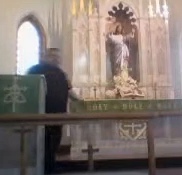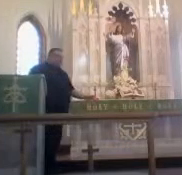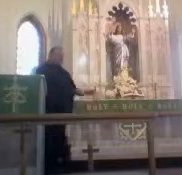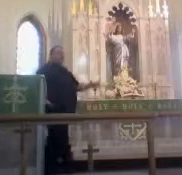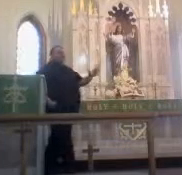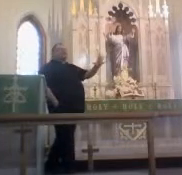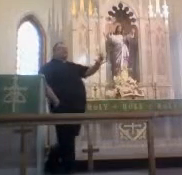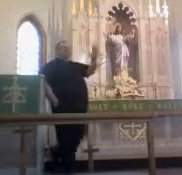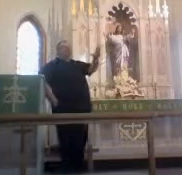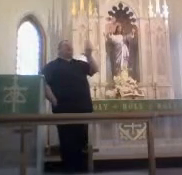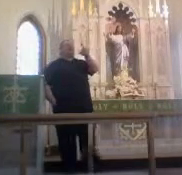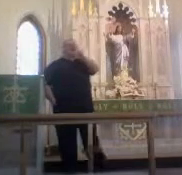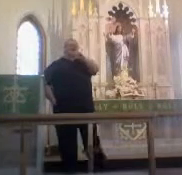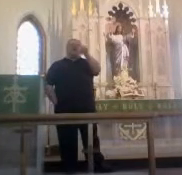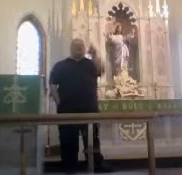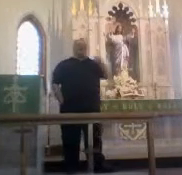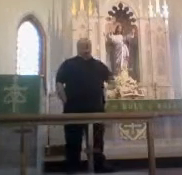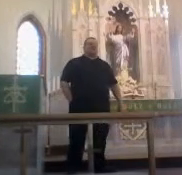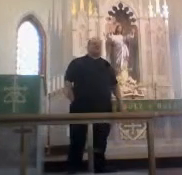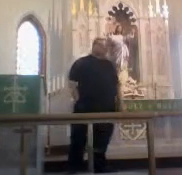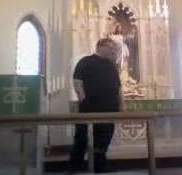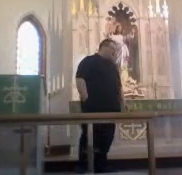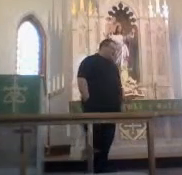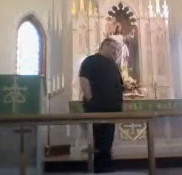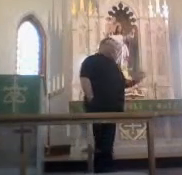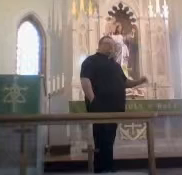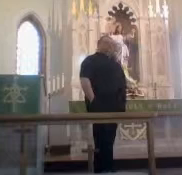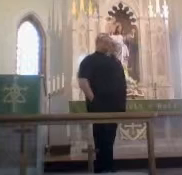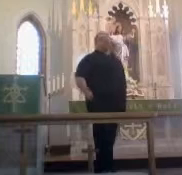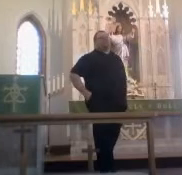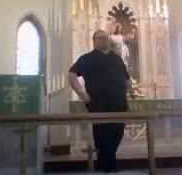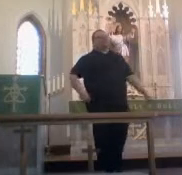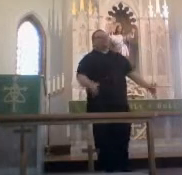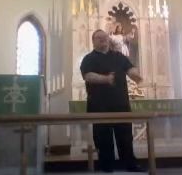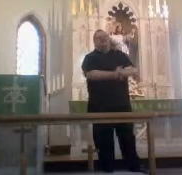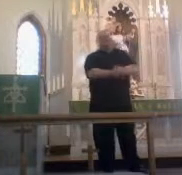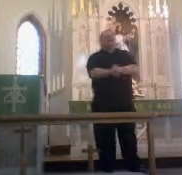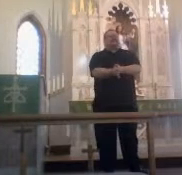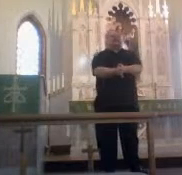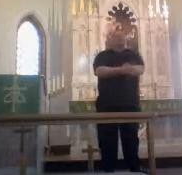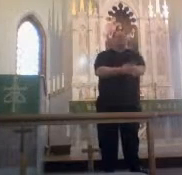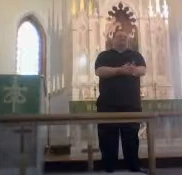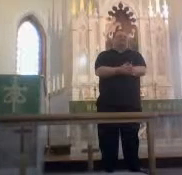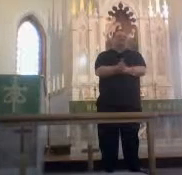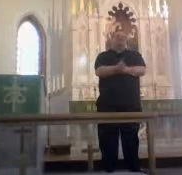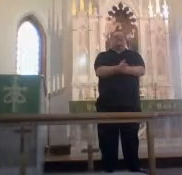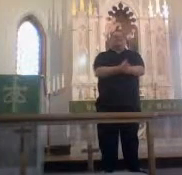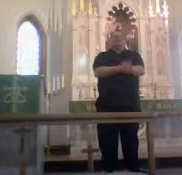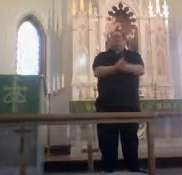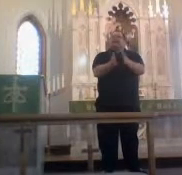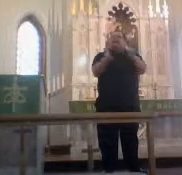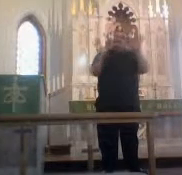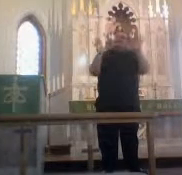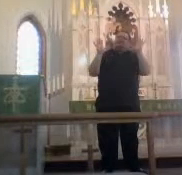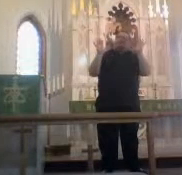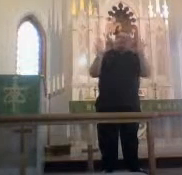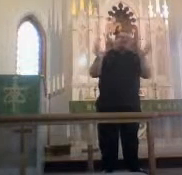have been there. If you have not been there yet, if you've not had a worst day ever, God bless you. But hang